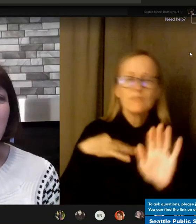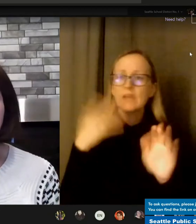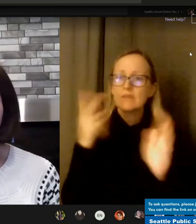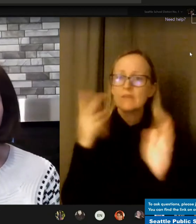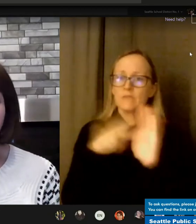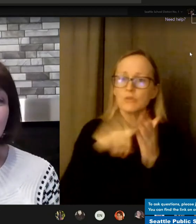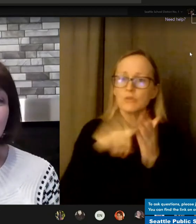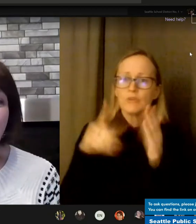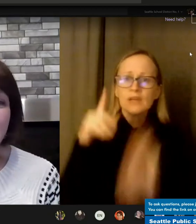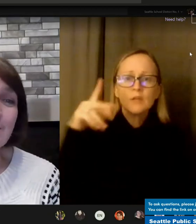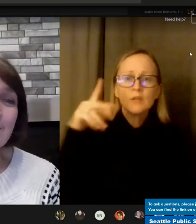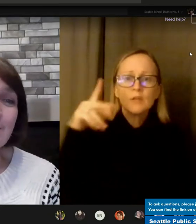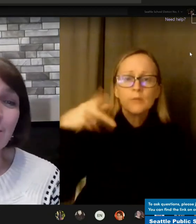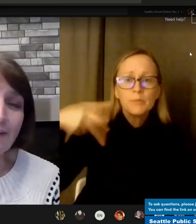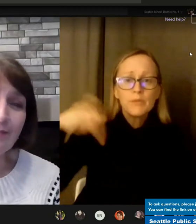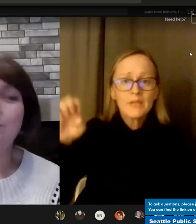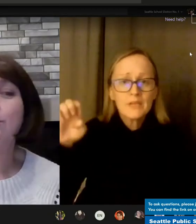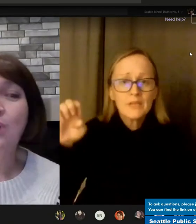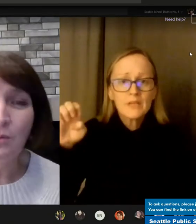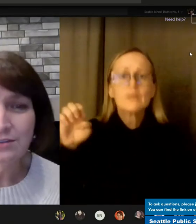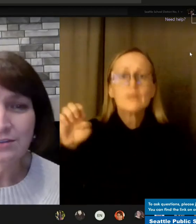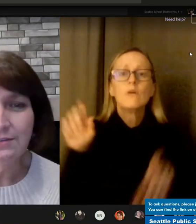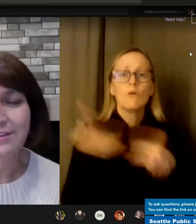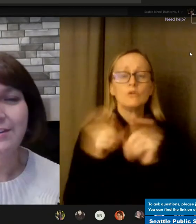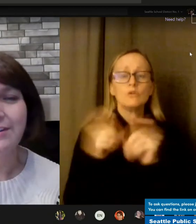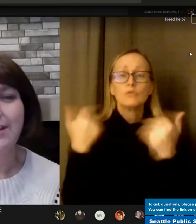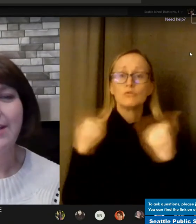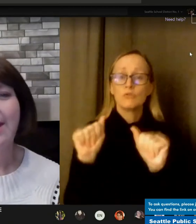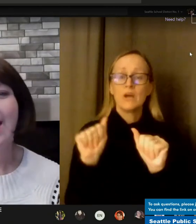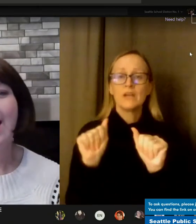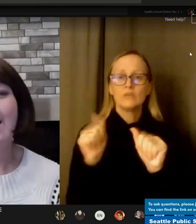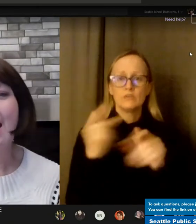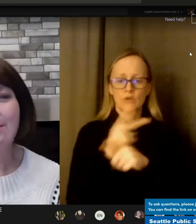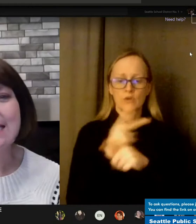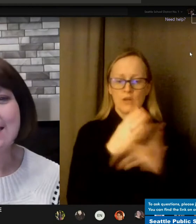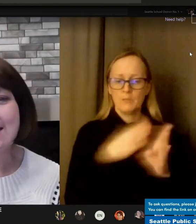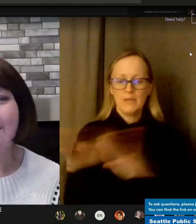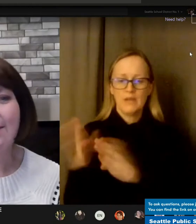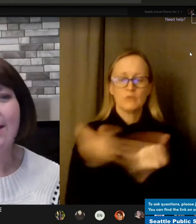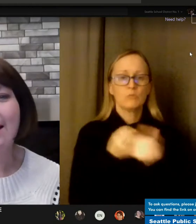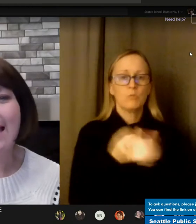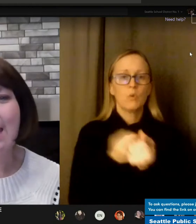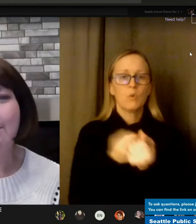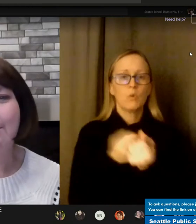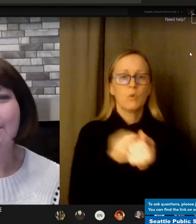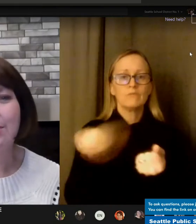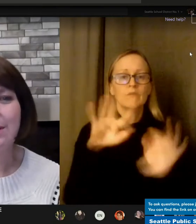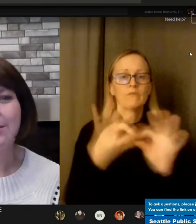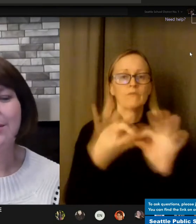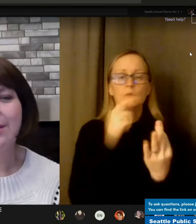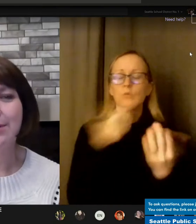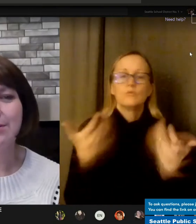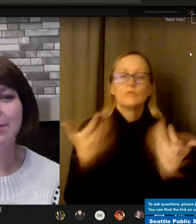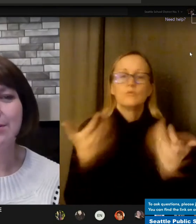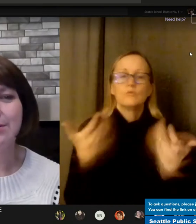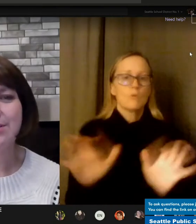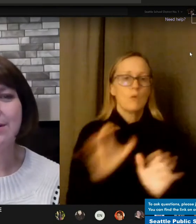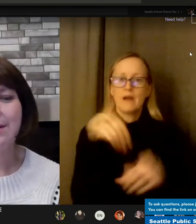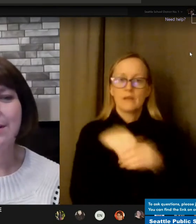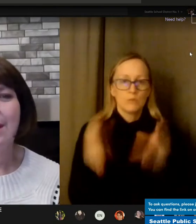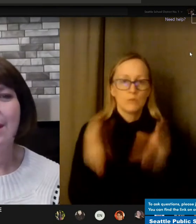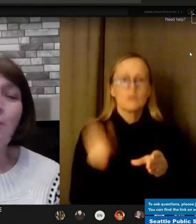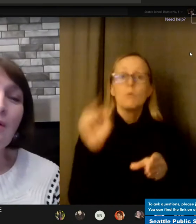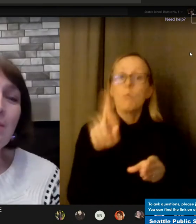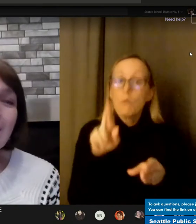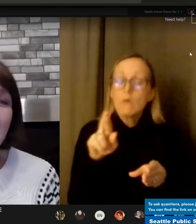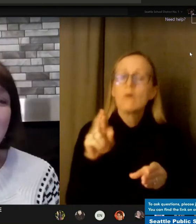also created plans to support families who don't want to return and high-risk staff that are unable to return in person. And